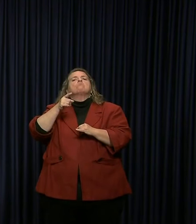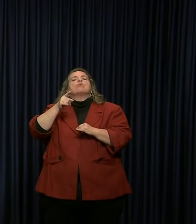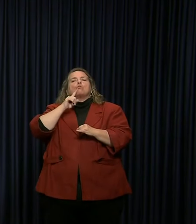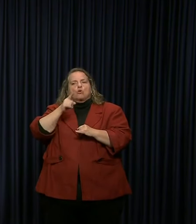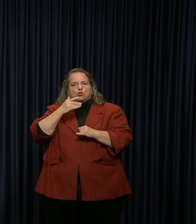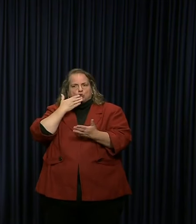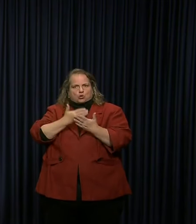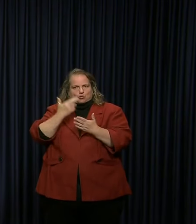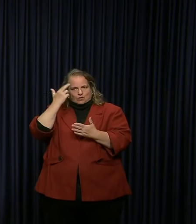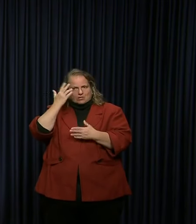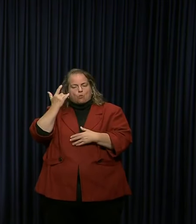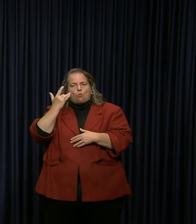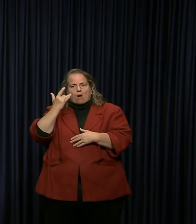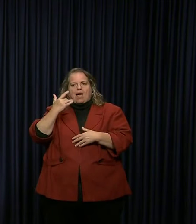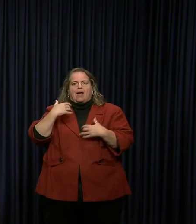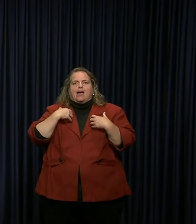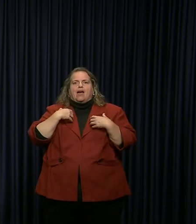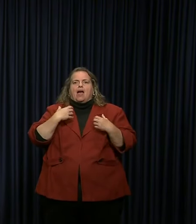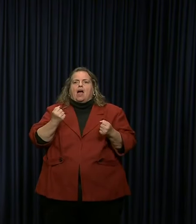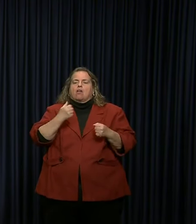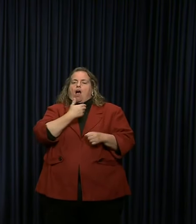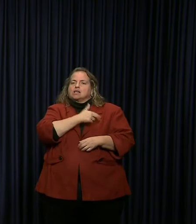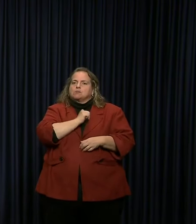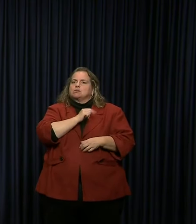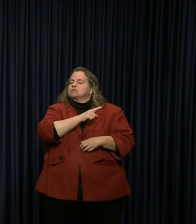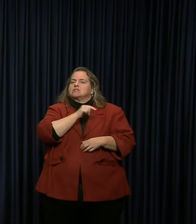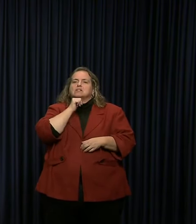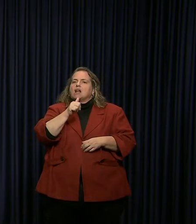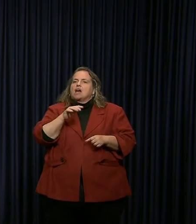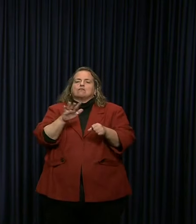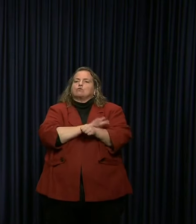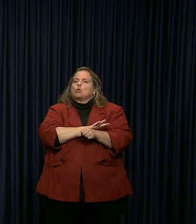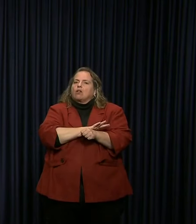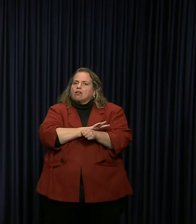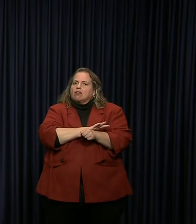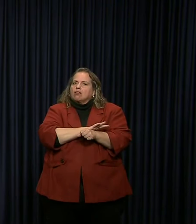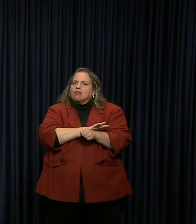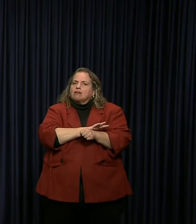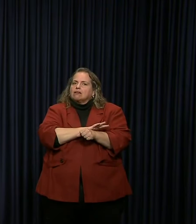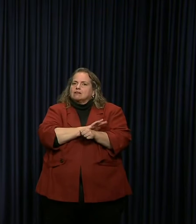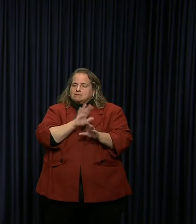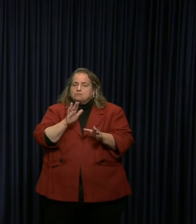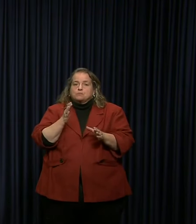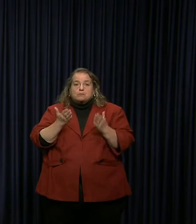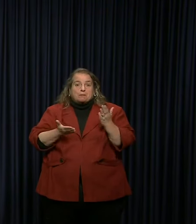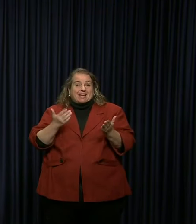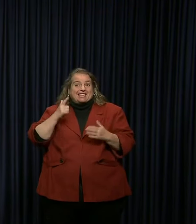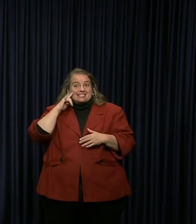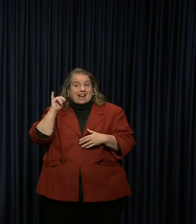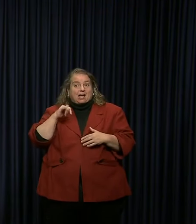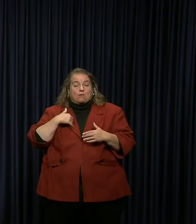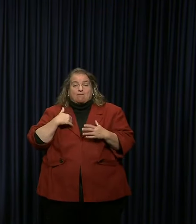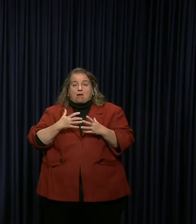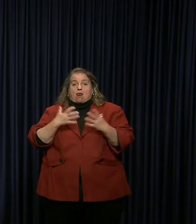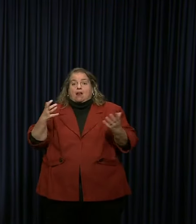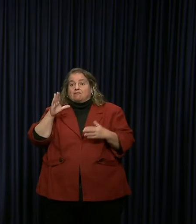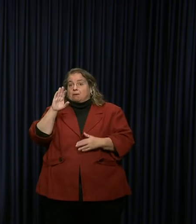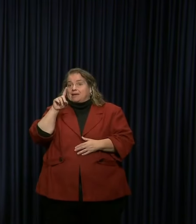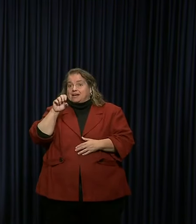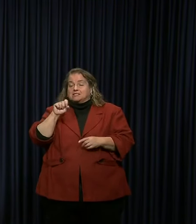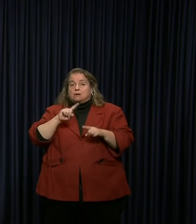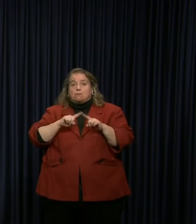we have the healthcare capacity we have right now. We got to keep it up. It might sound like we still have a whole lot of beds, but if this thing spikes in ways